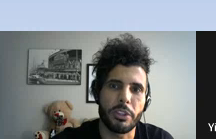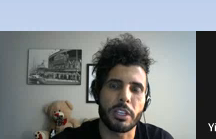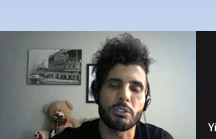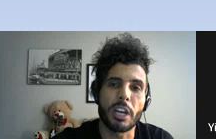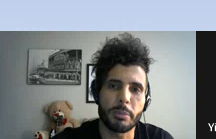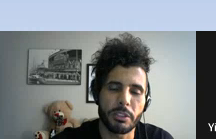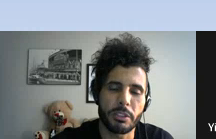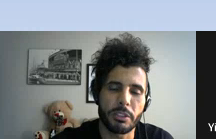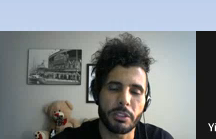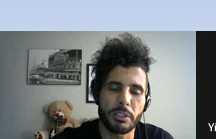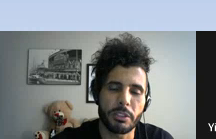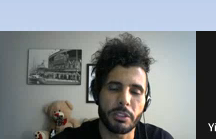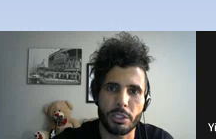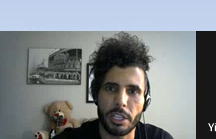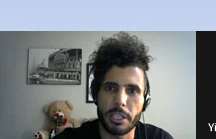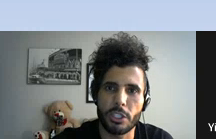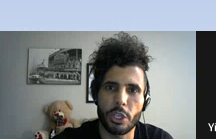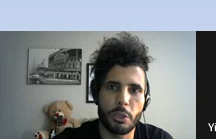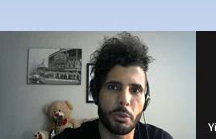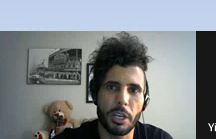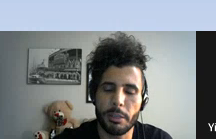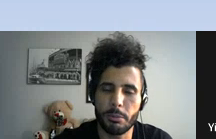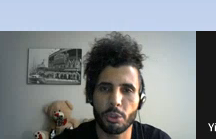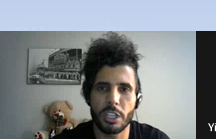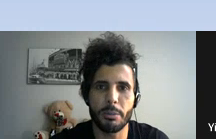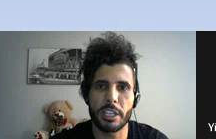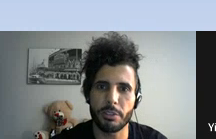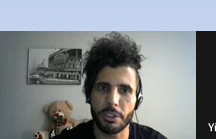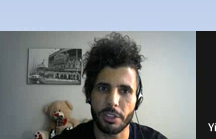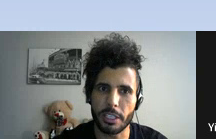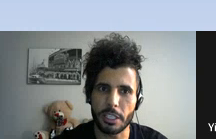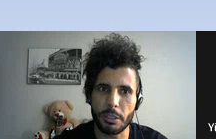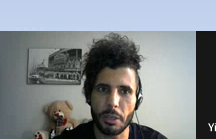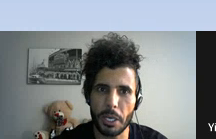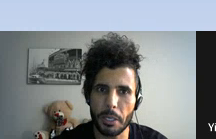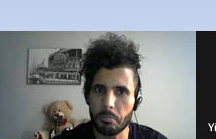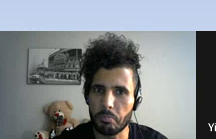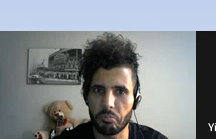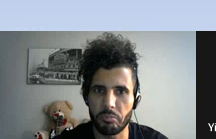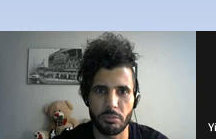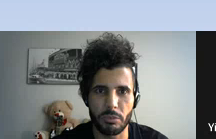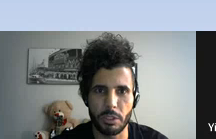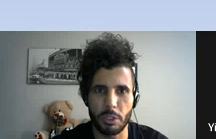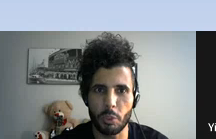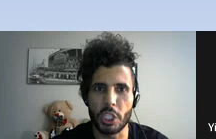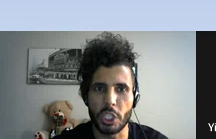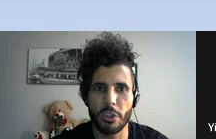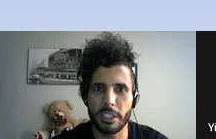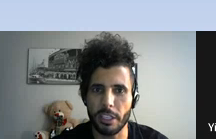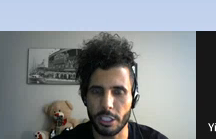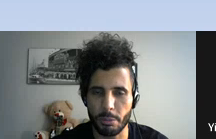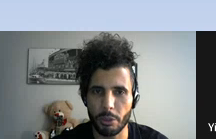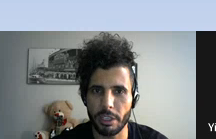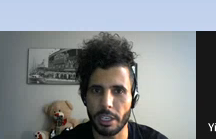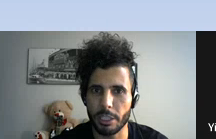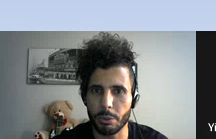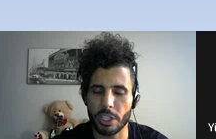the grammar of this home sign looks like. So to summarize everything, we know that a spoken language